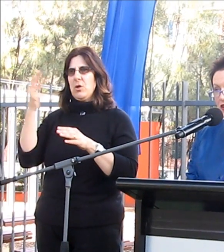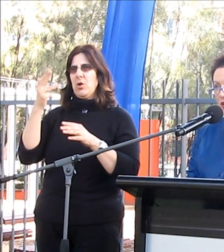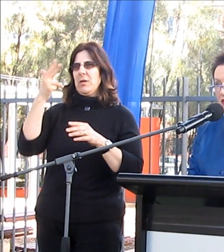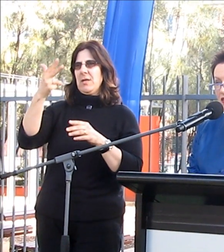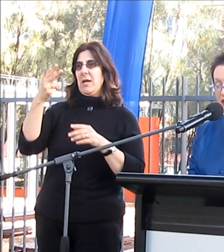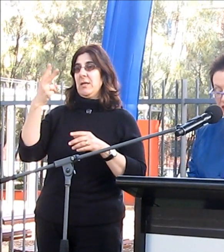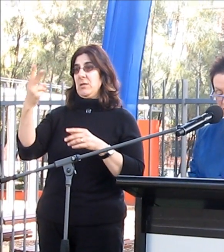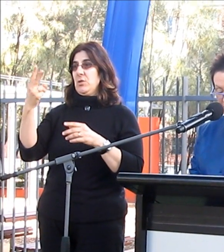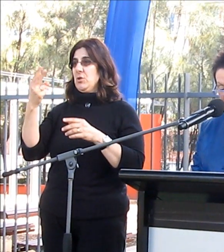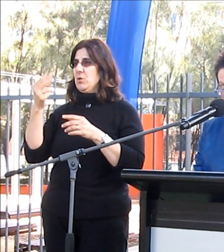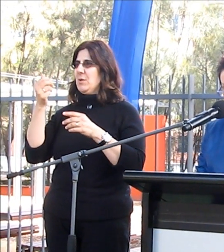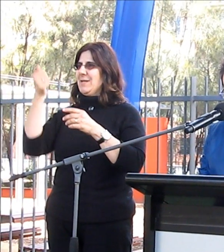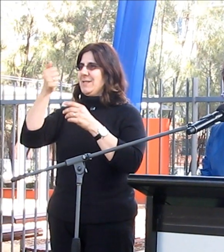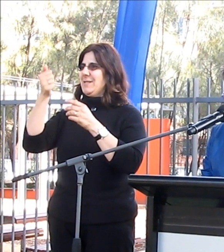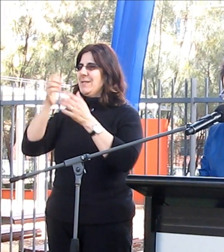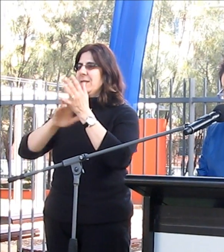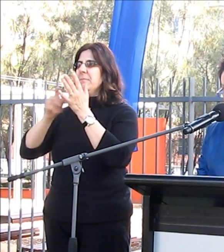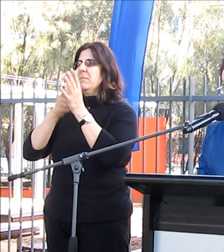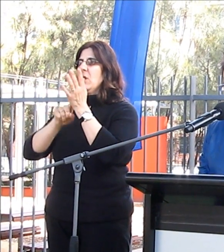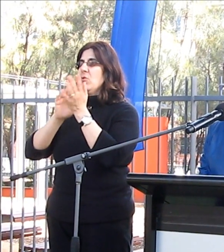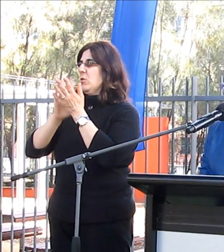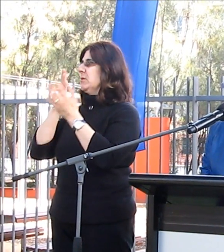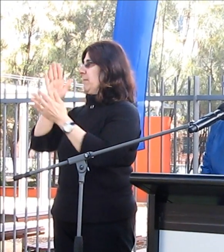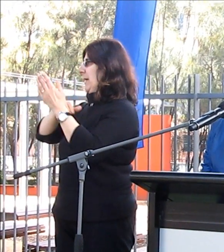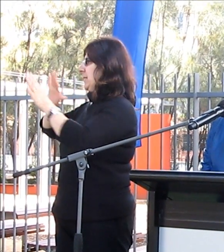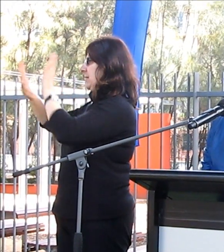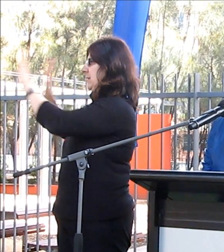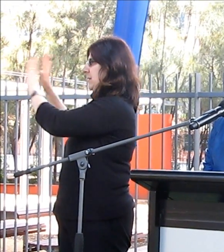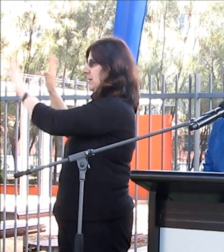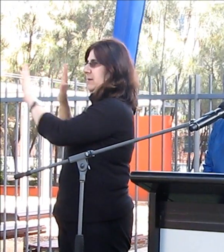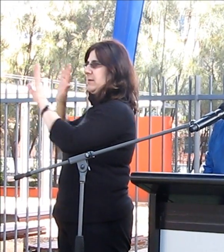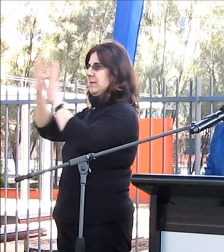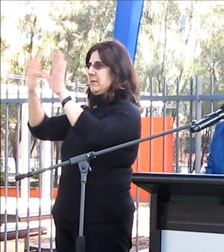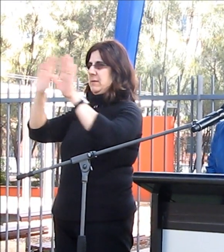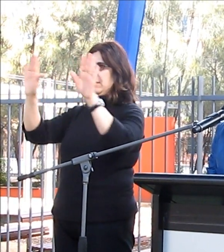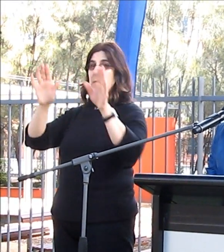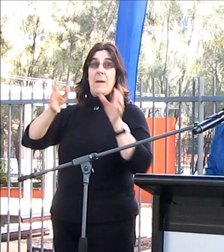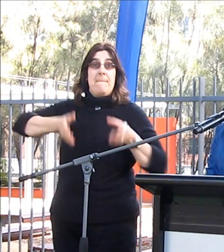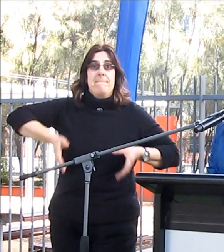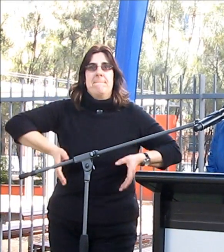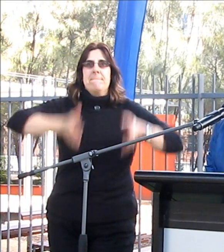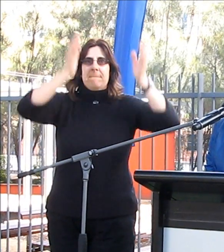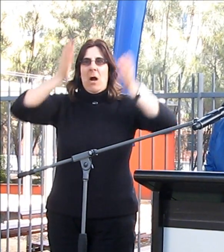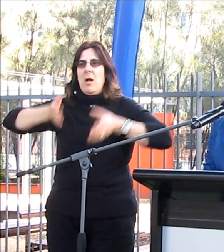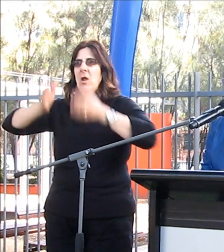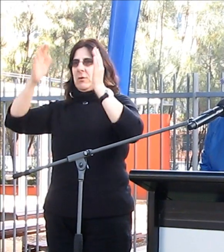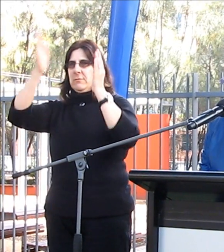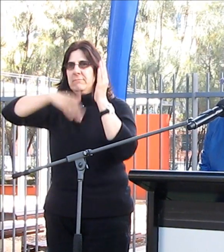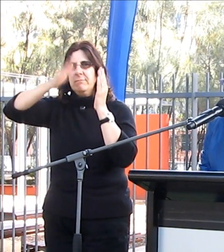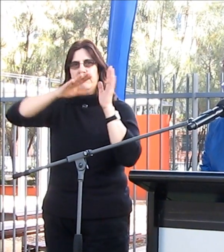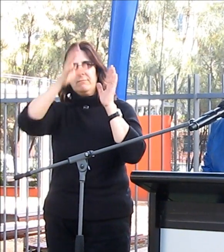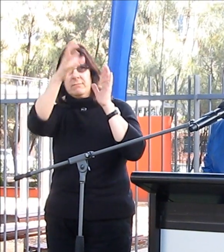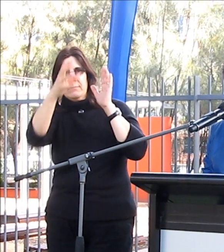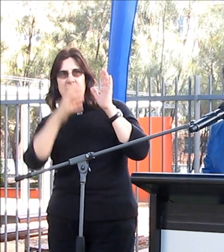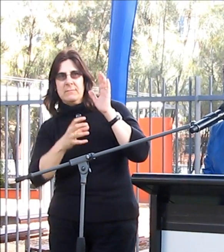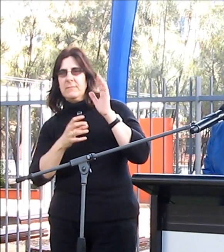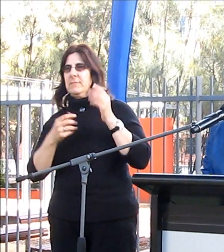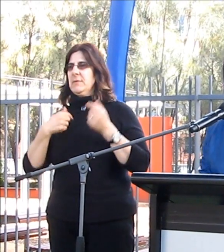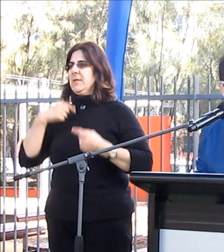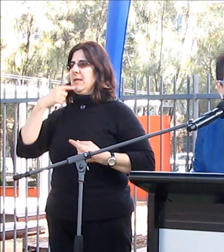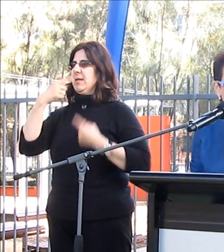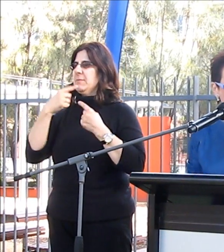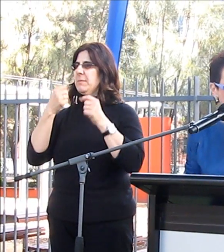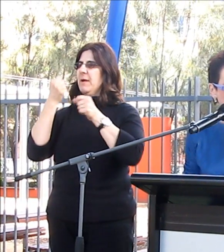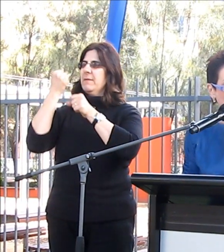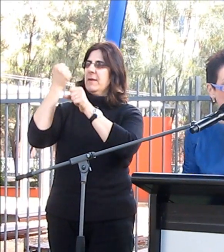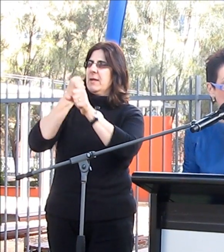Were funded by the then City Council, and they were painted on the viaduct by pylons, and they told the story of that campaign,